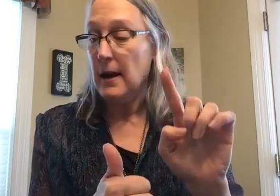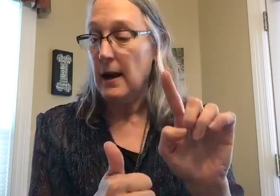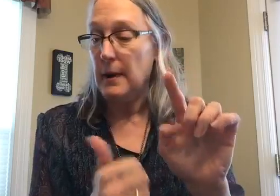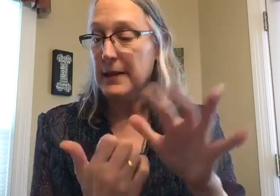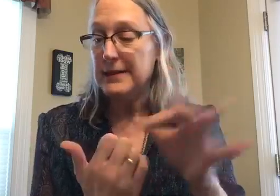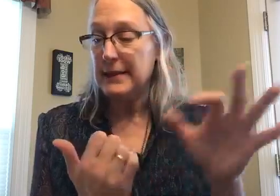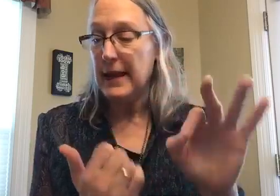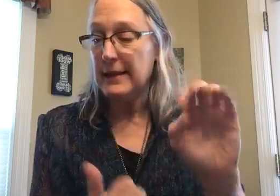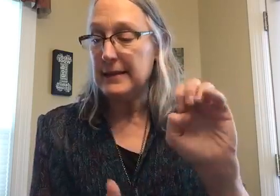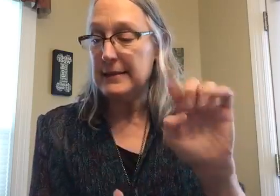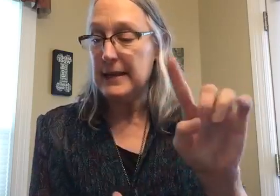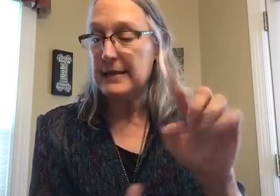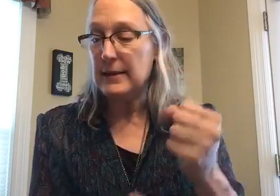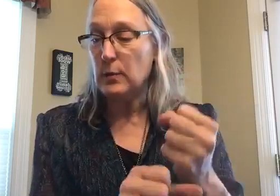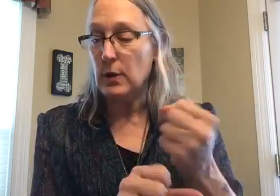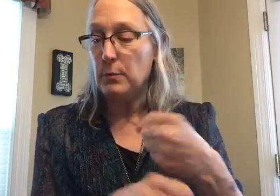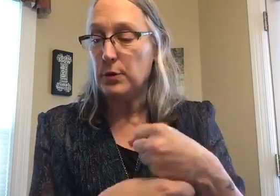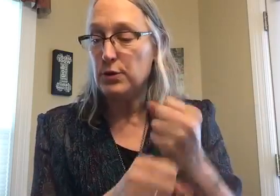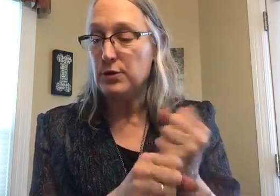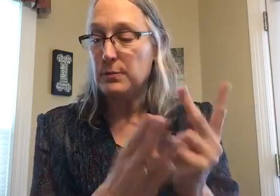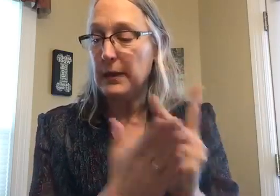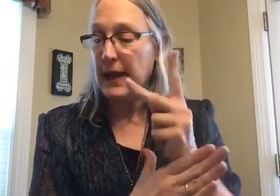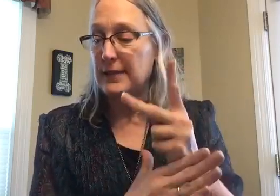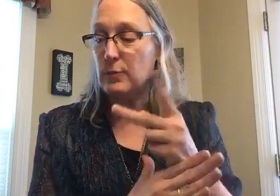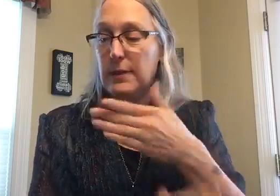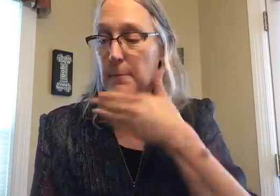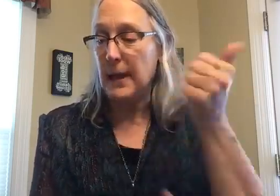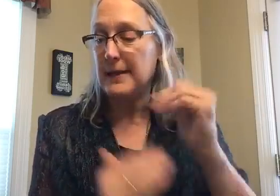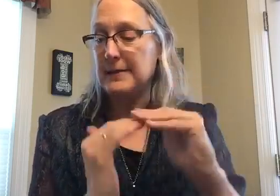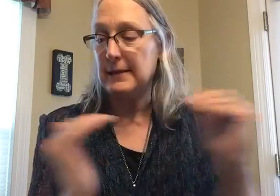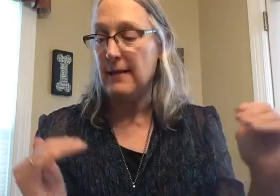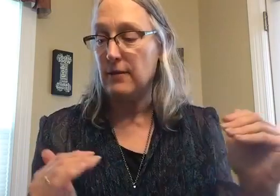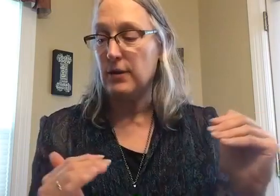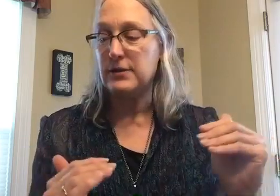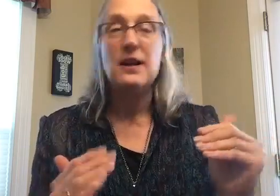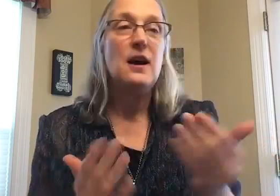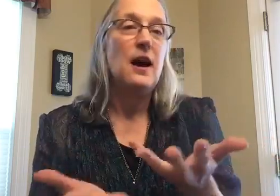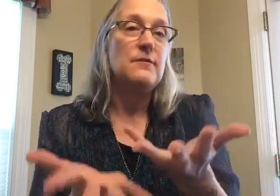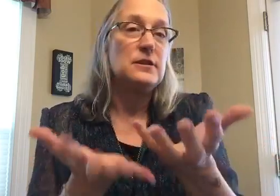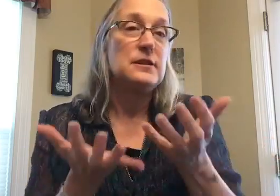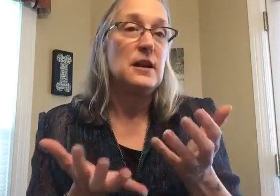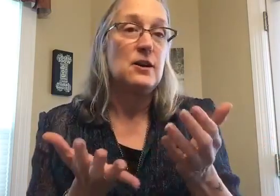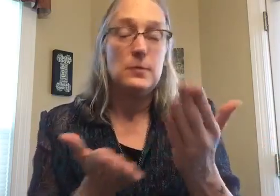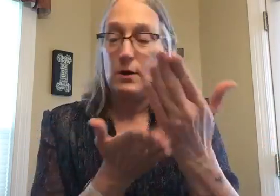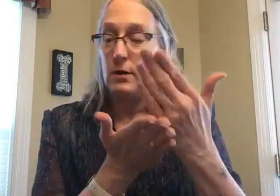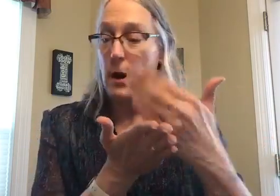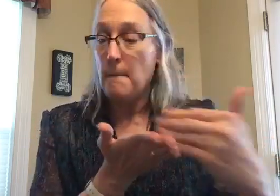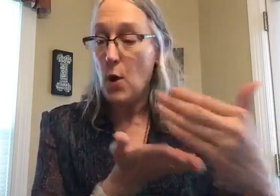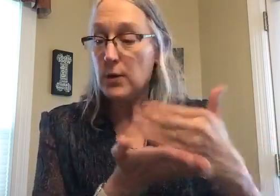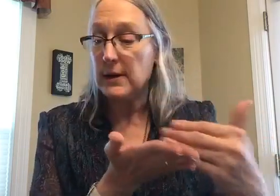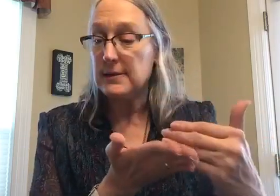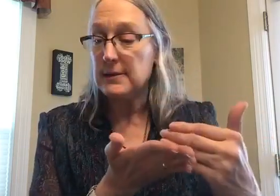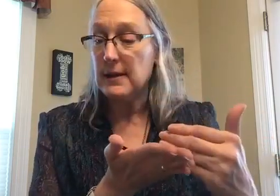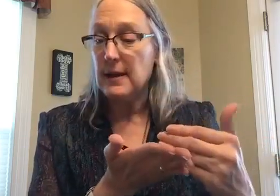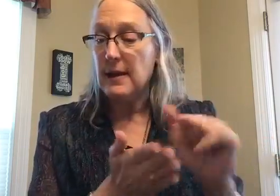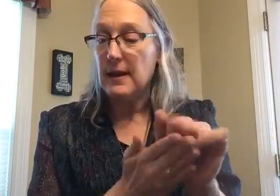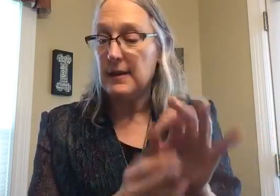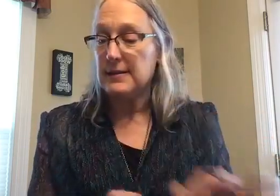They select the seeds that will produce plants with the best levels of desirable components. That is the